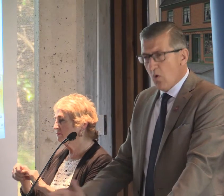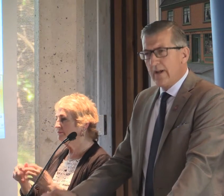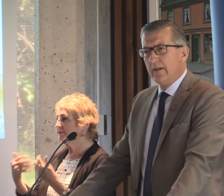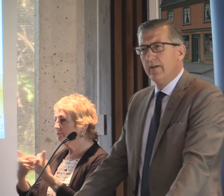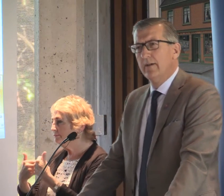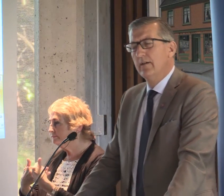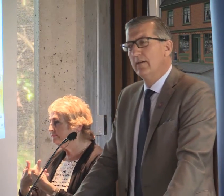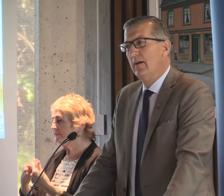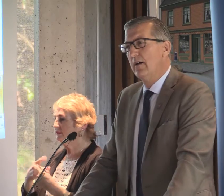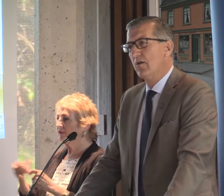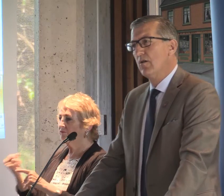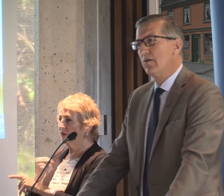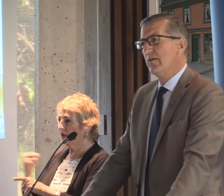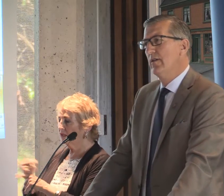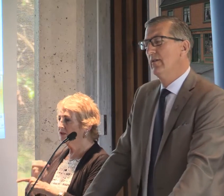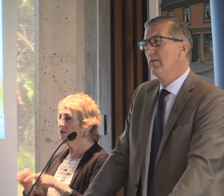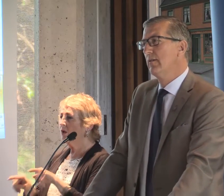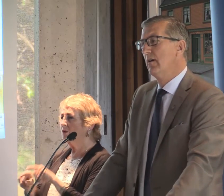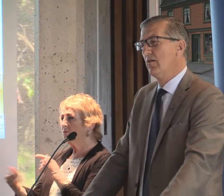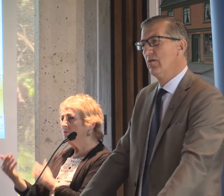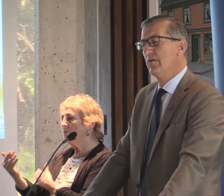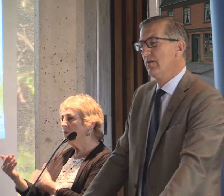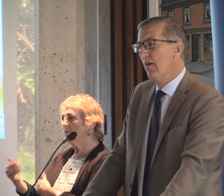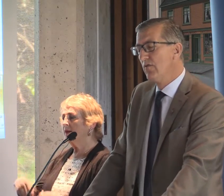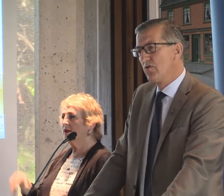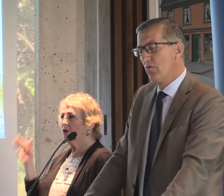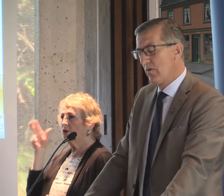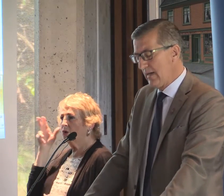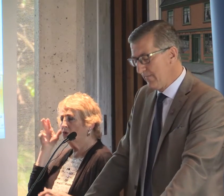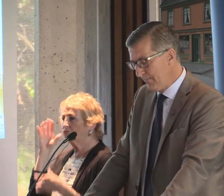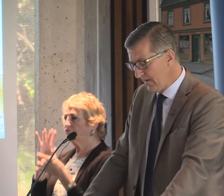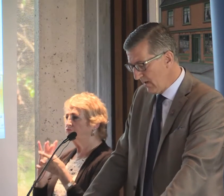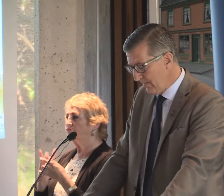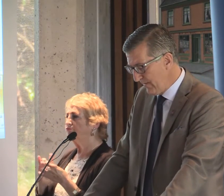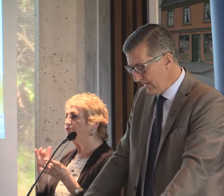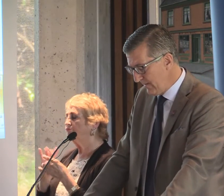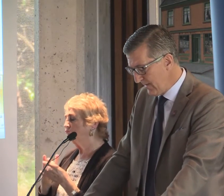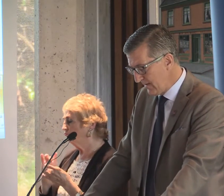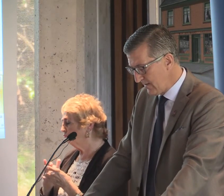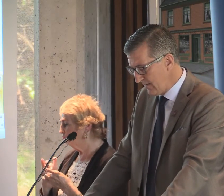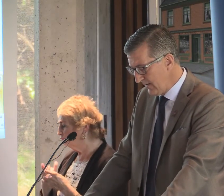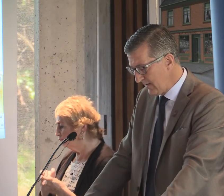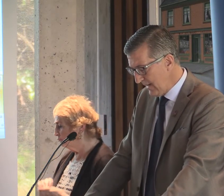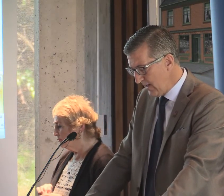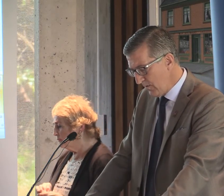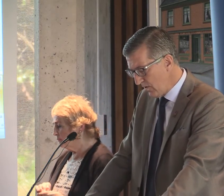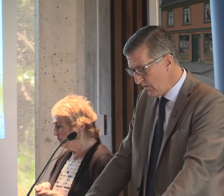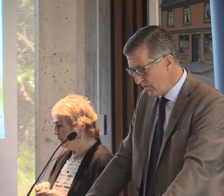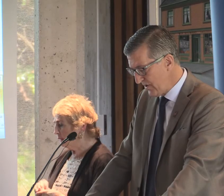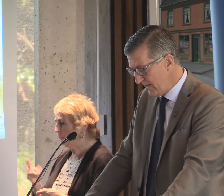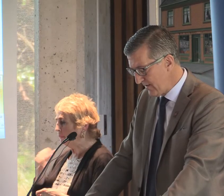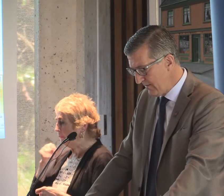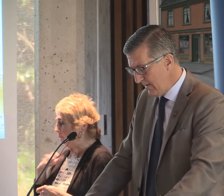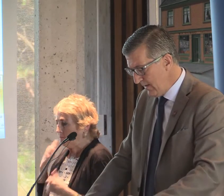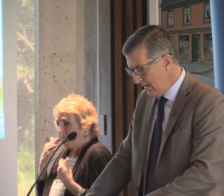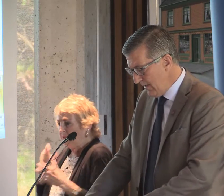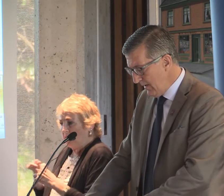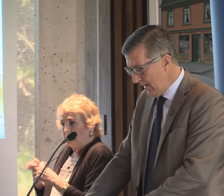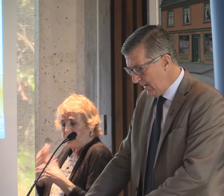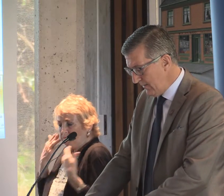And this morning, I heard of the story of this lady. We don't know who she is,